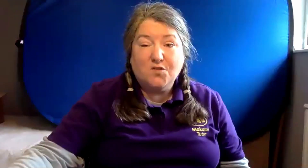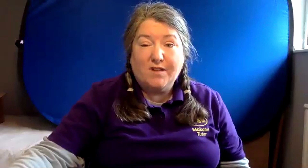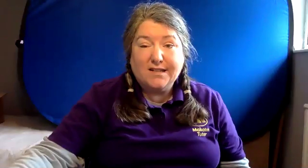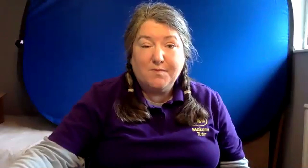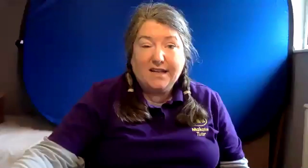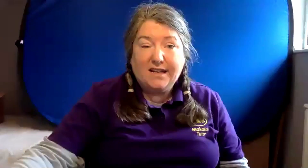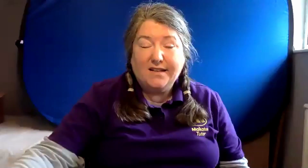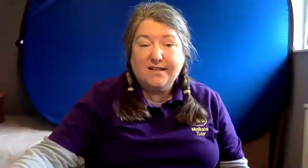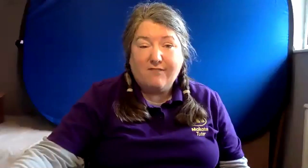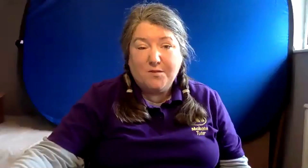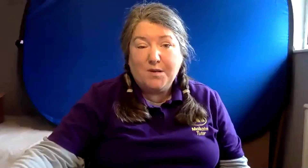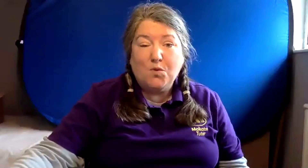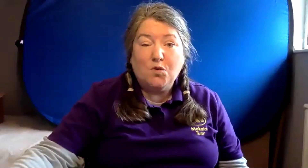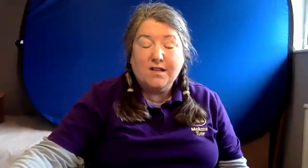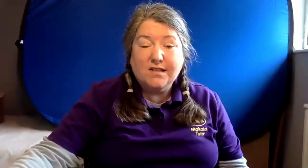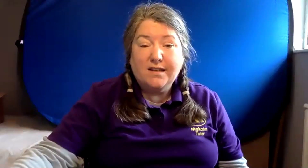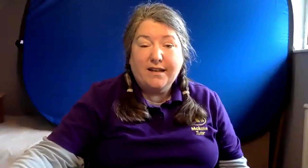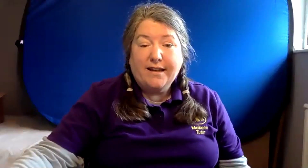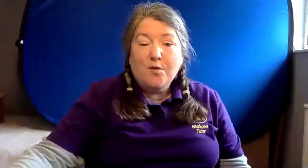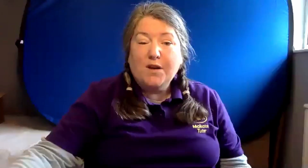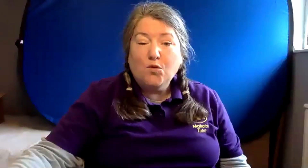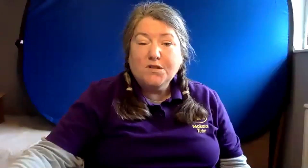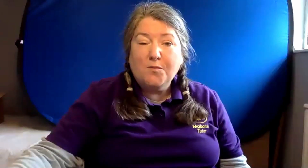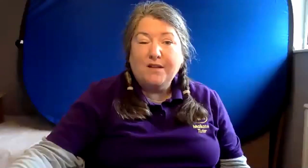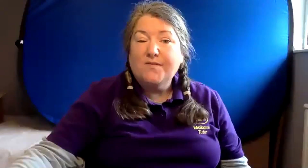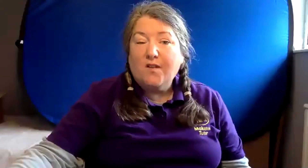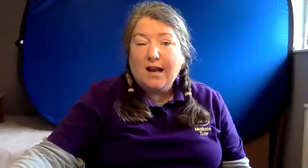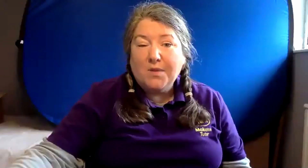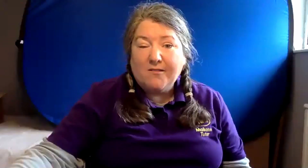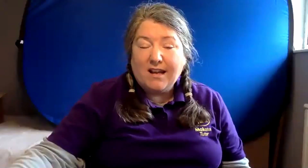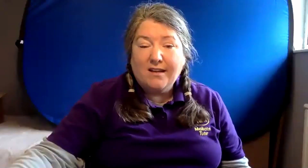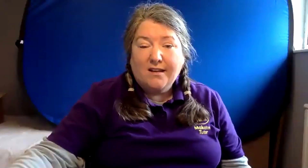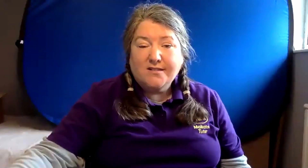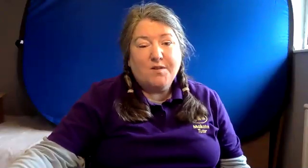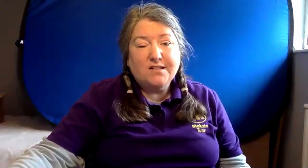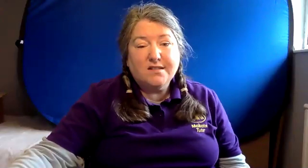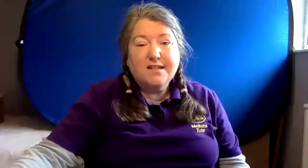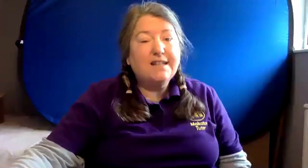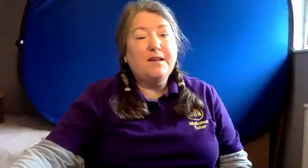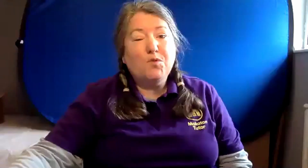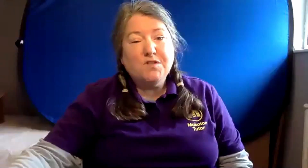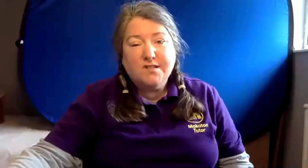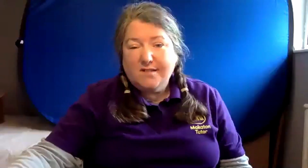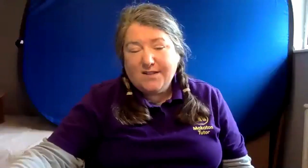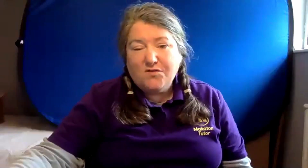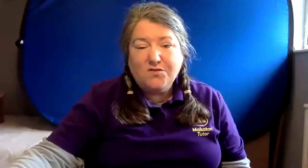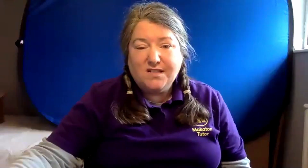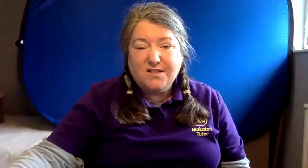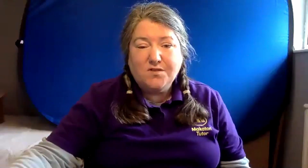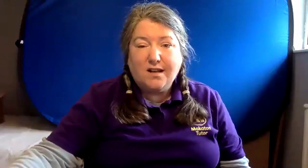has meaning, is incredibly important. But it also builds vocabulary, so it sneakily introduces new signs